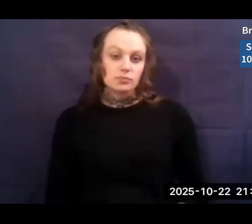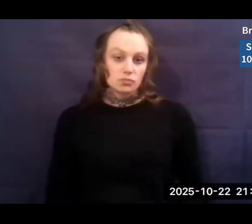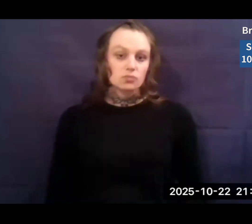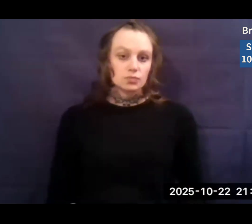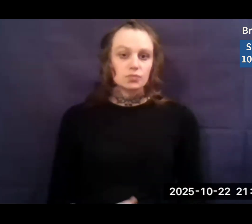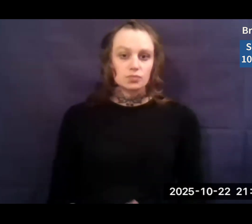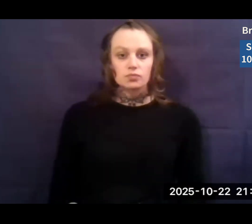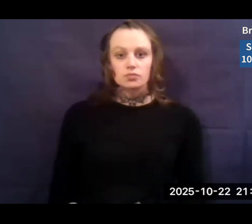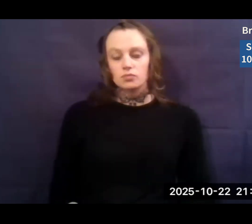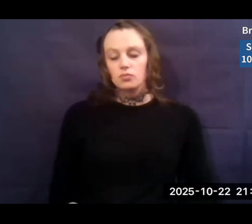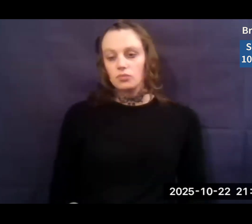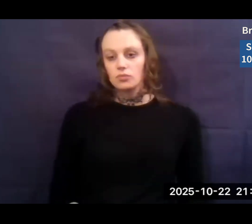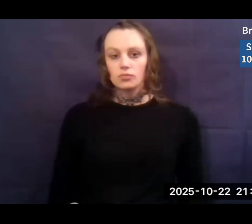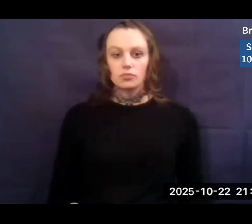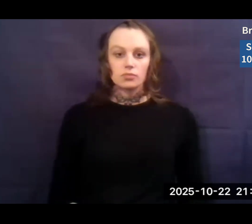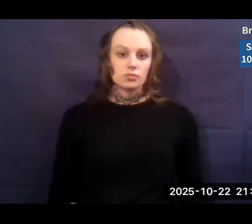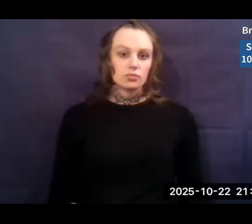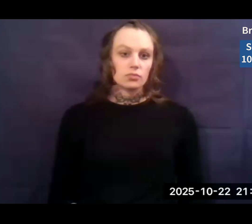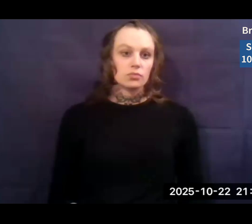And um, and so